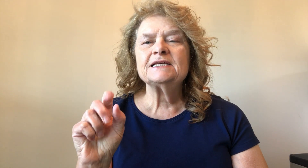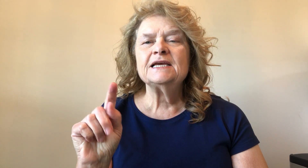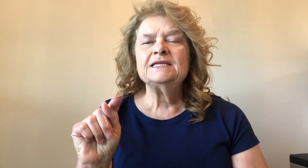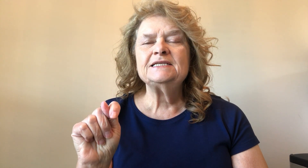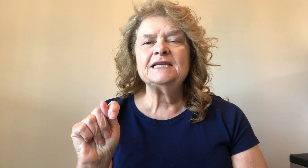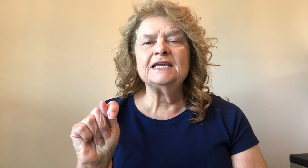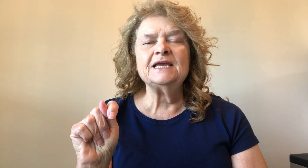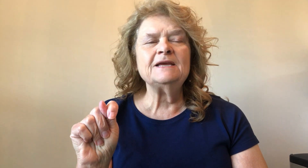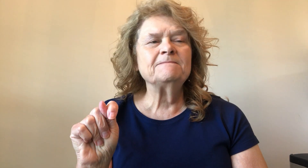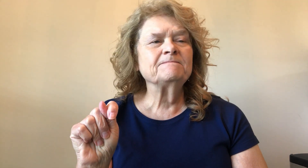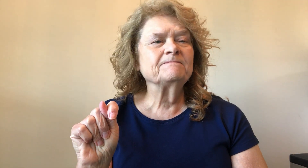R-O-U-S-T.